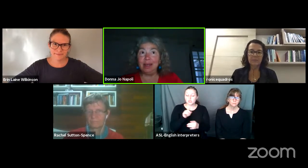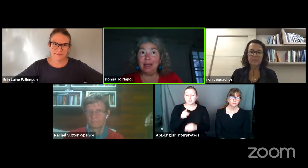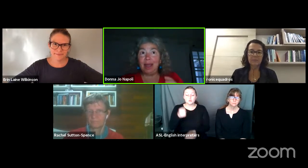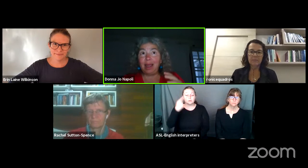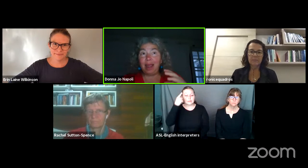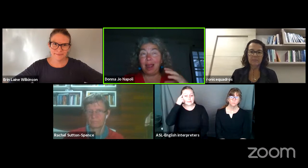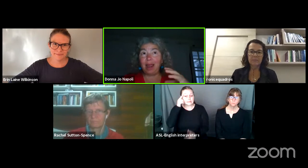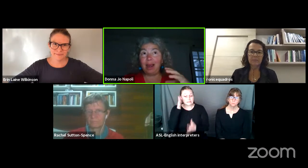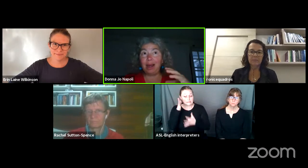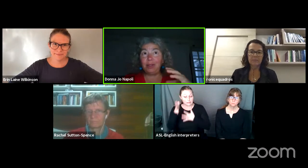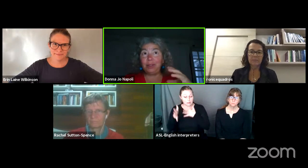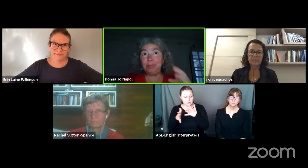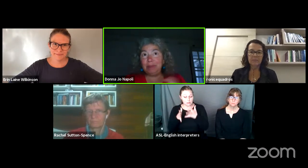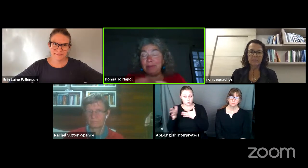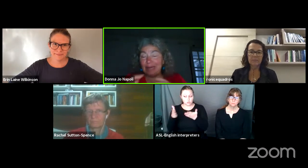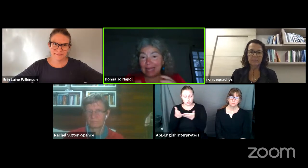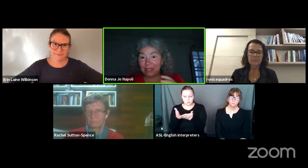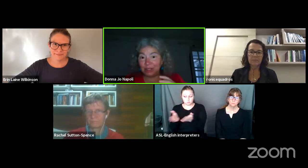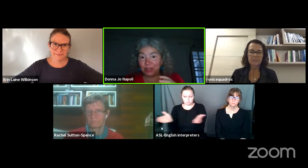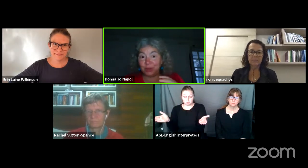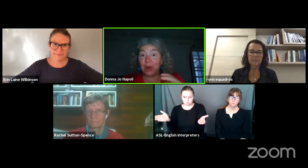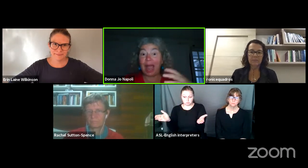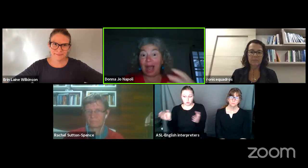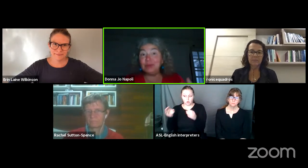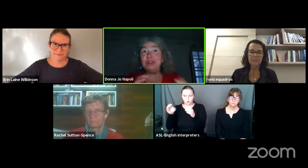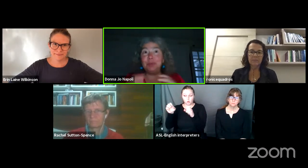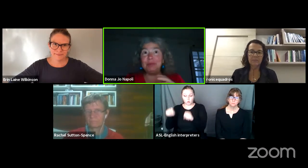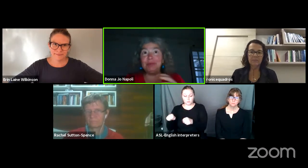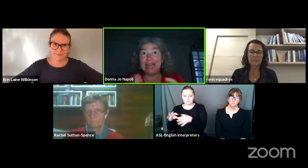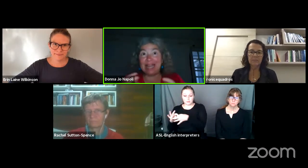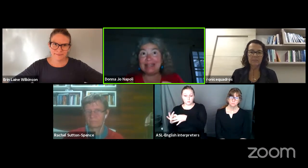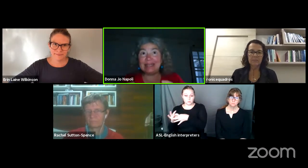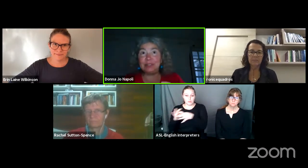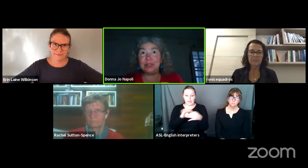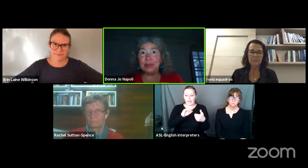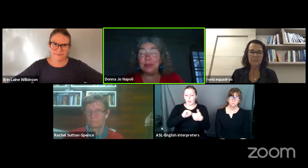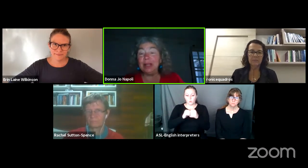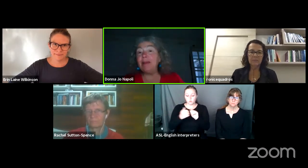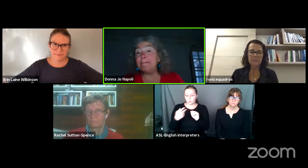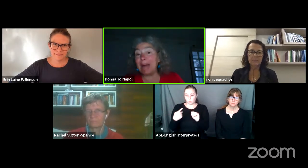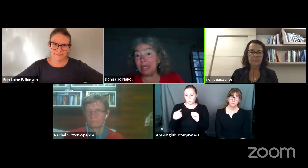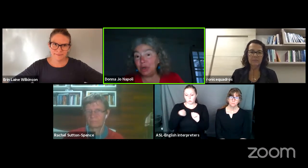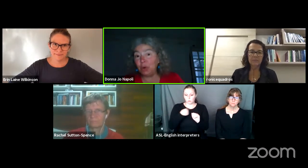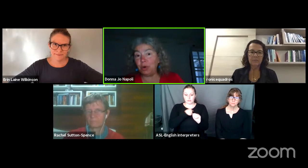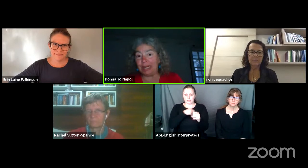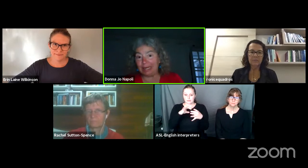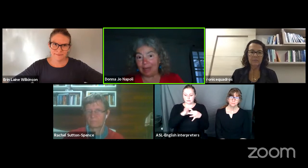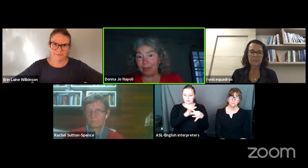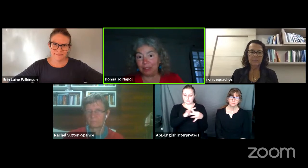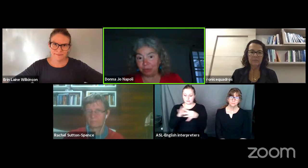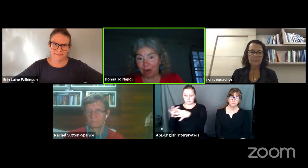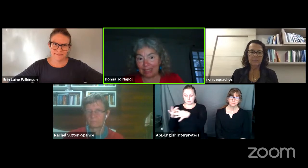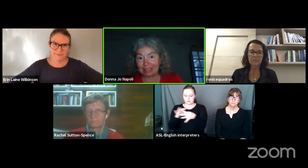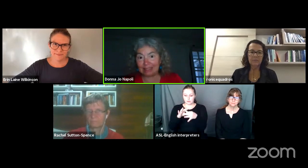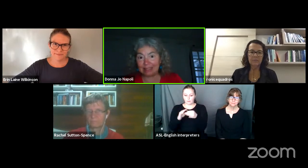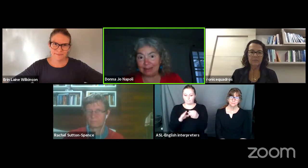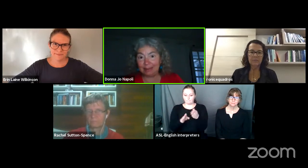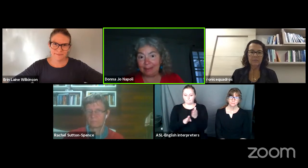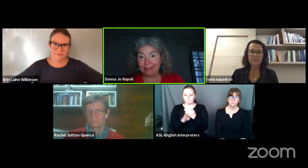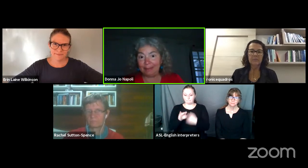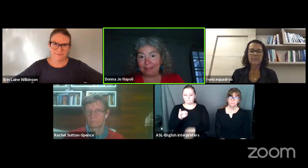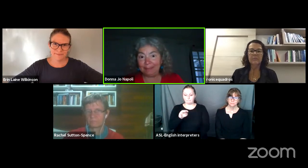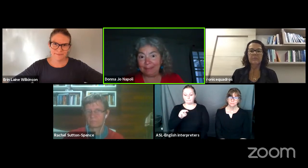languages could be related to, how do we relate them to minority language